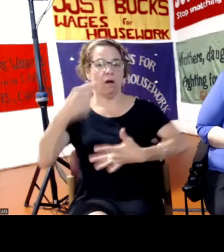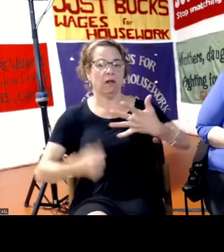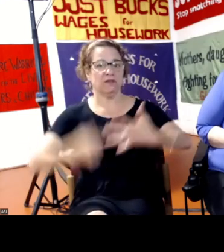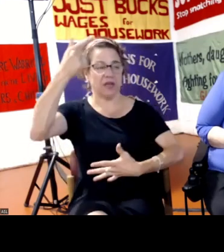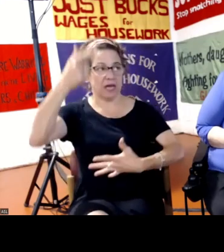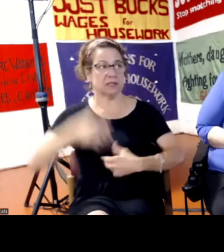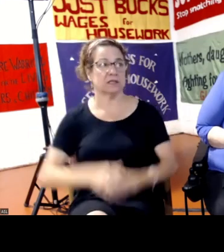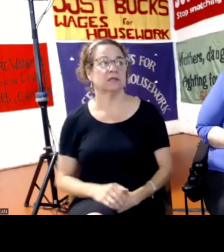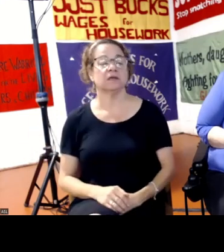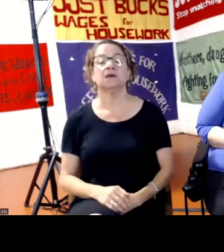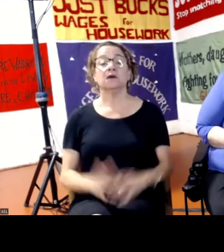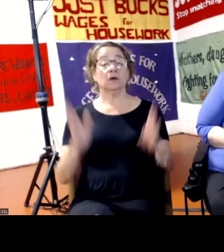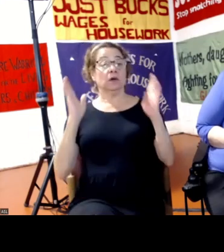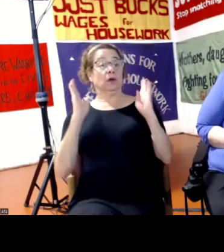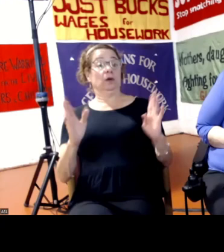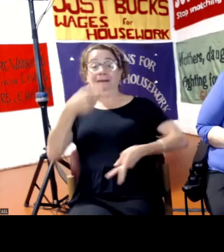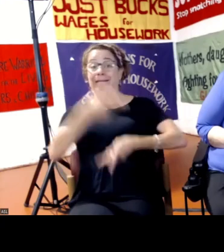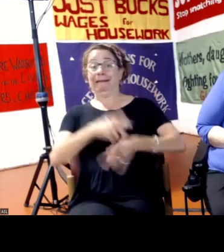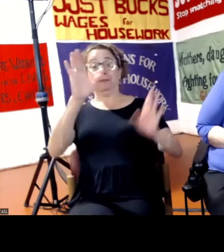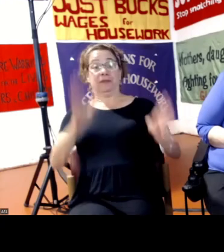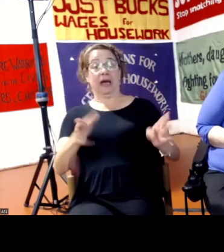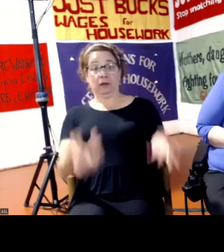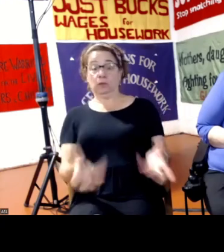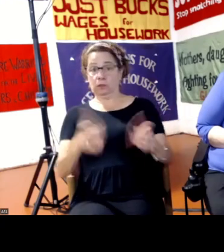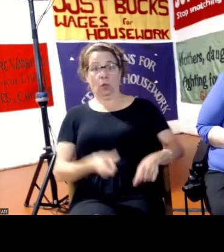want abolished. That's what we need more of.